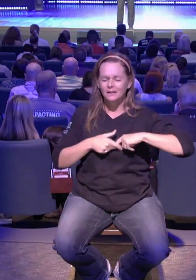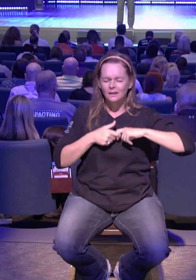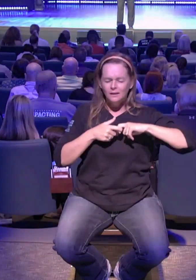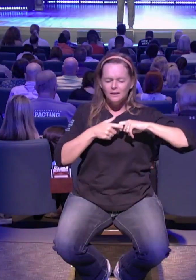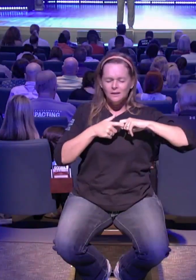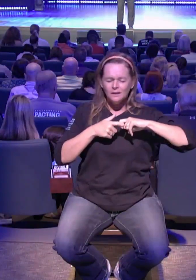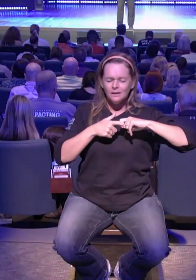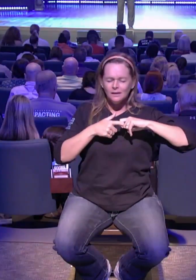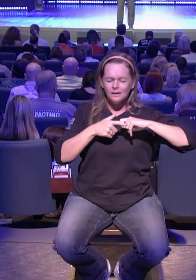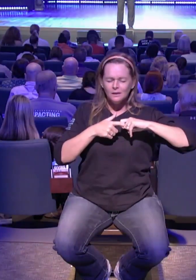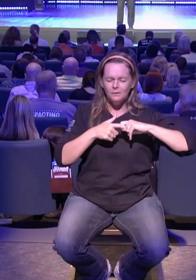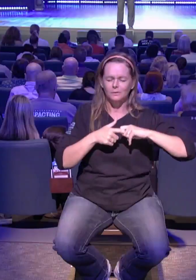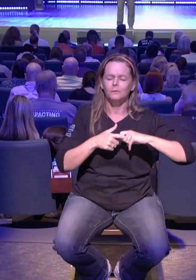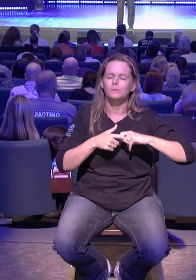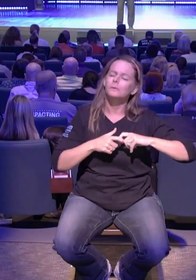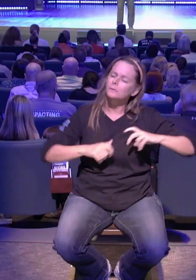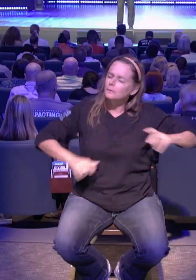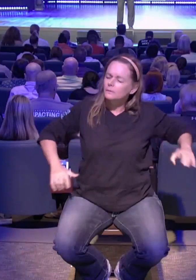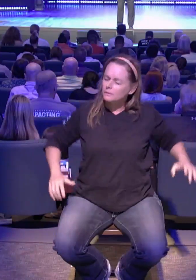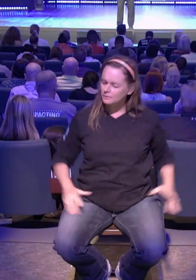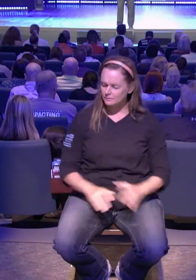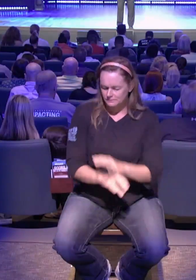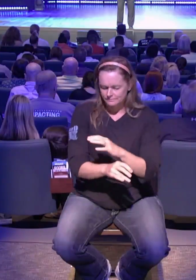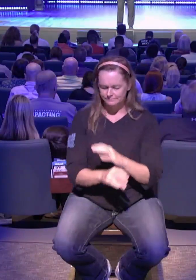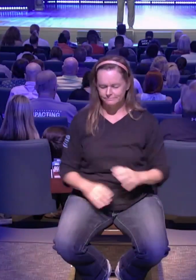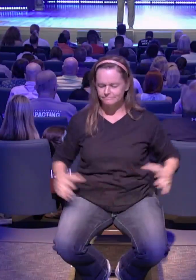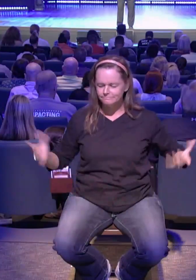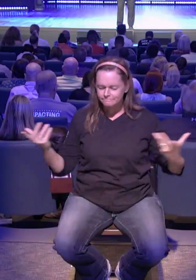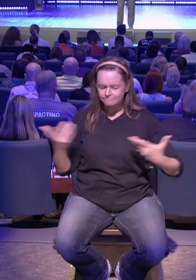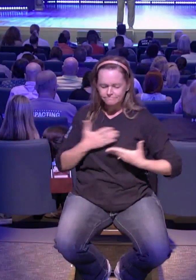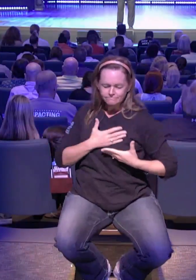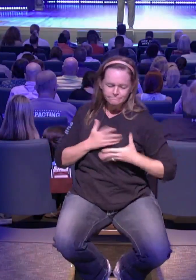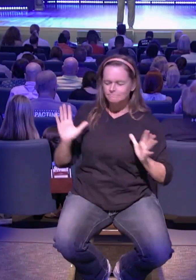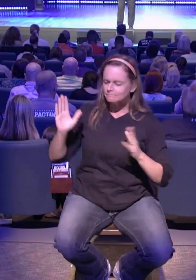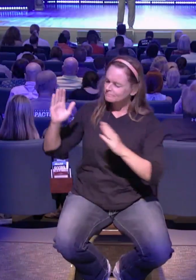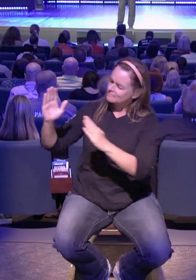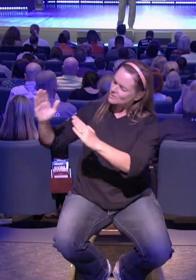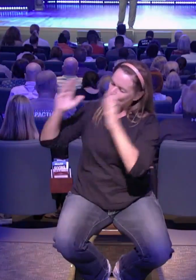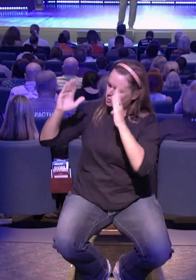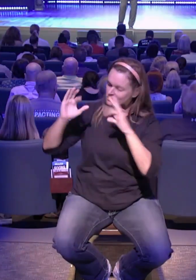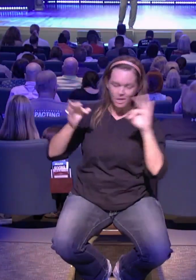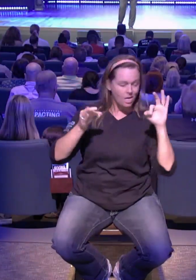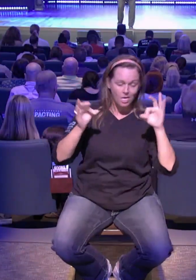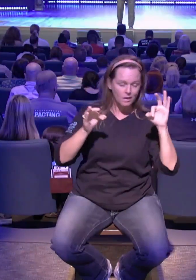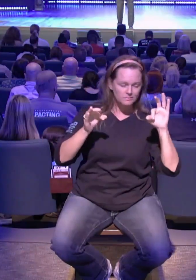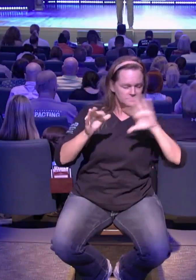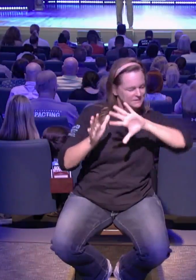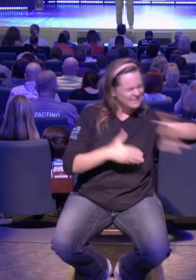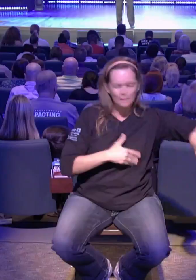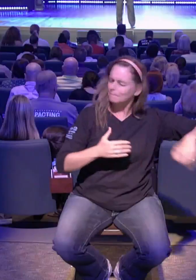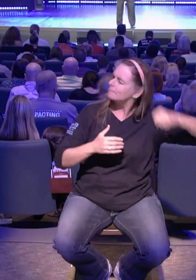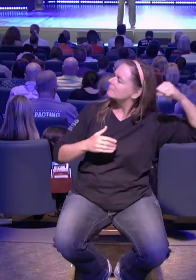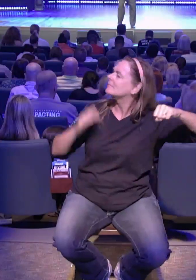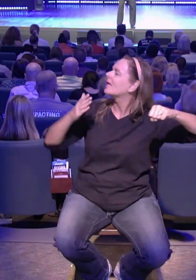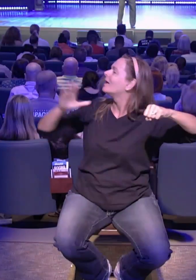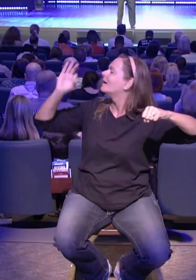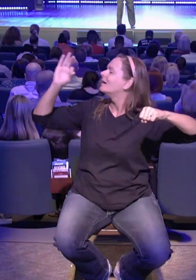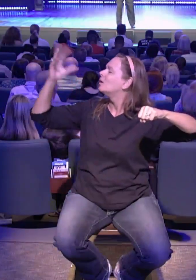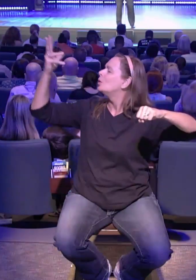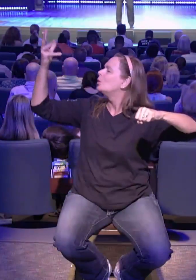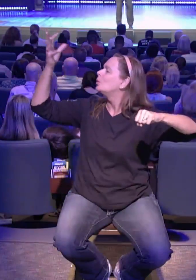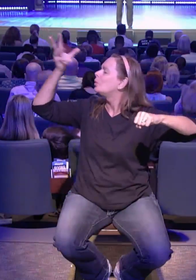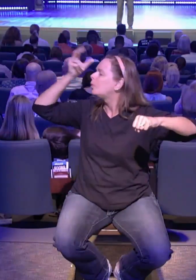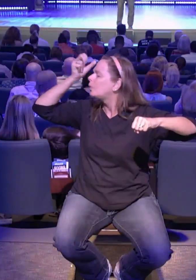every day to get along with you. Father, you are the living Word. Jesus, you are the living Word. May we spend time in your